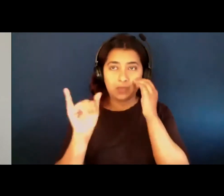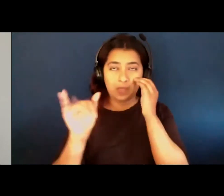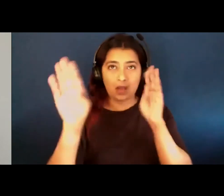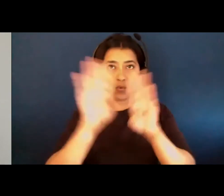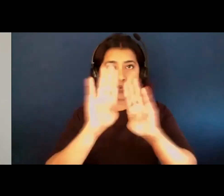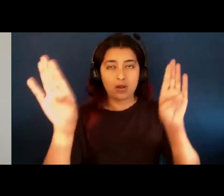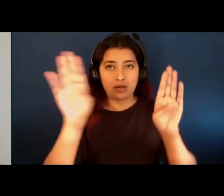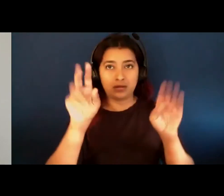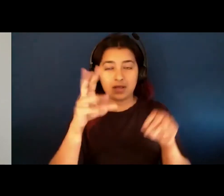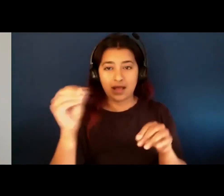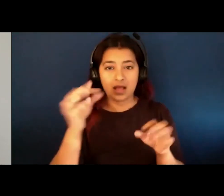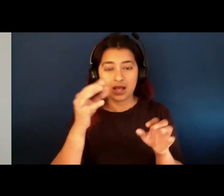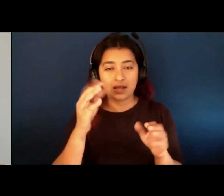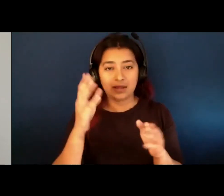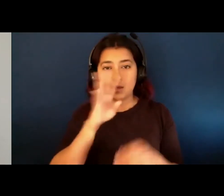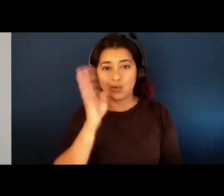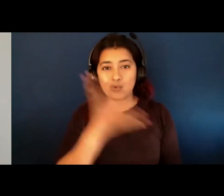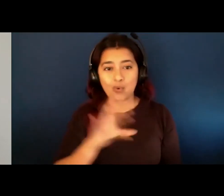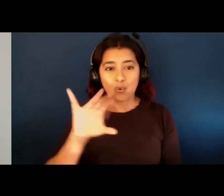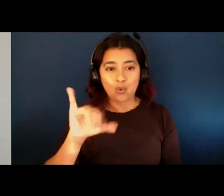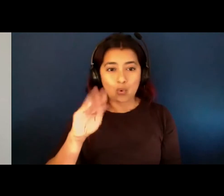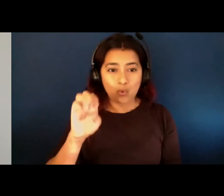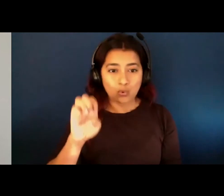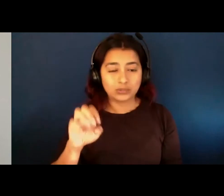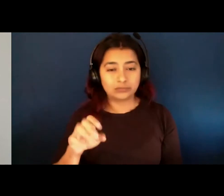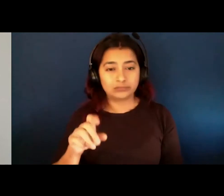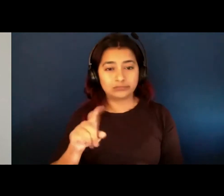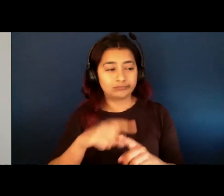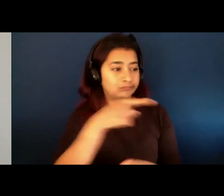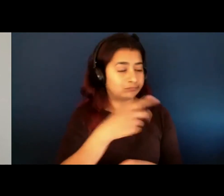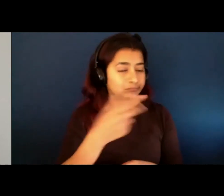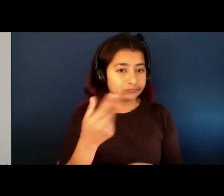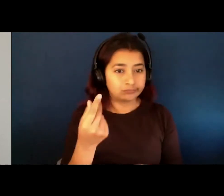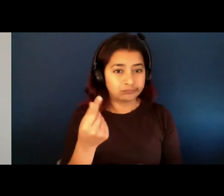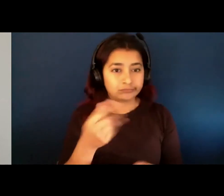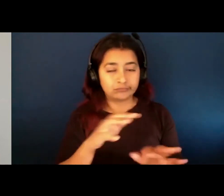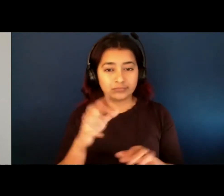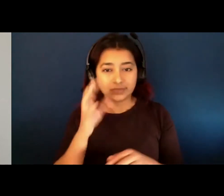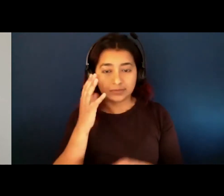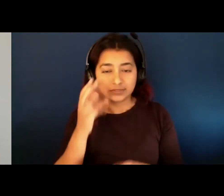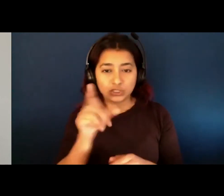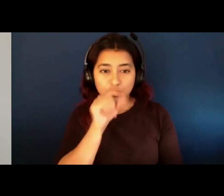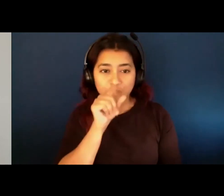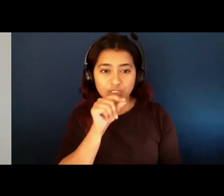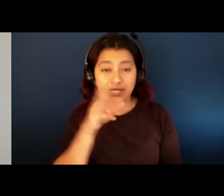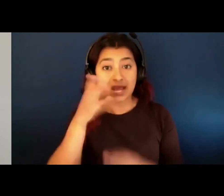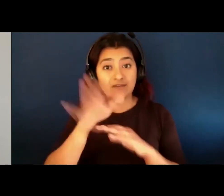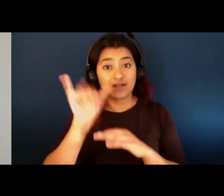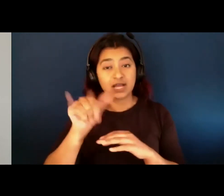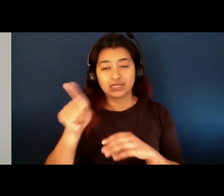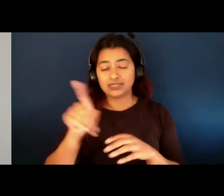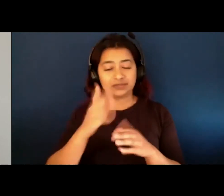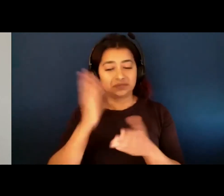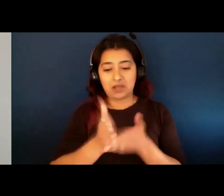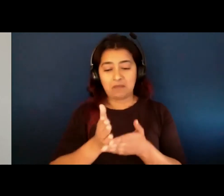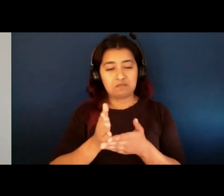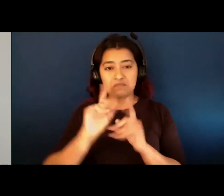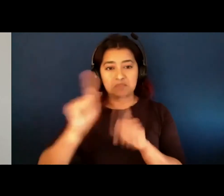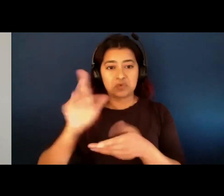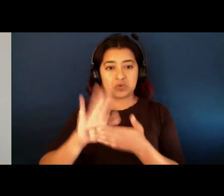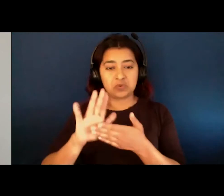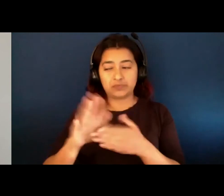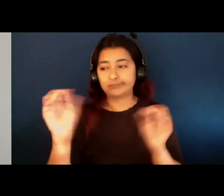ignored Jose and Eric miming chickens and dogs. After that incident, she stopped going to school. Nobody